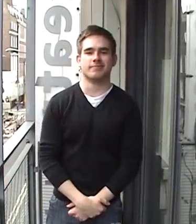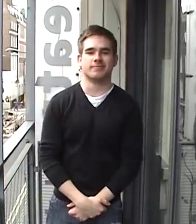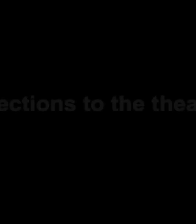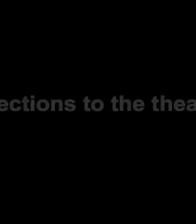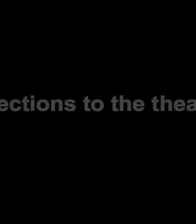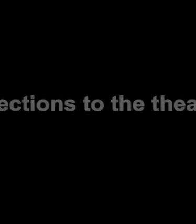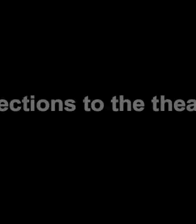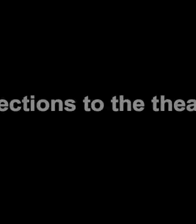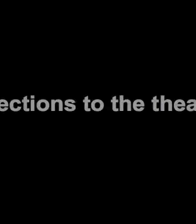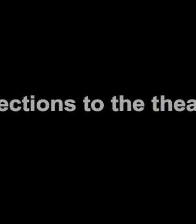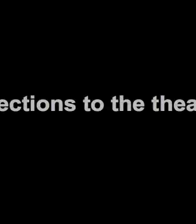Directions to the theatre.